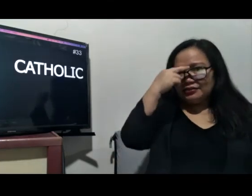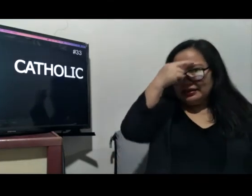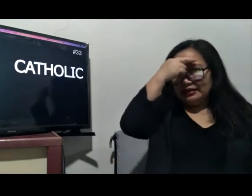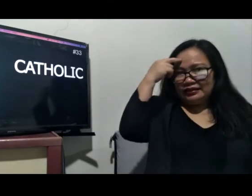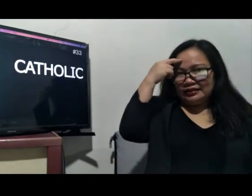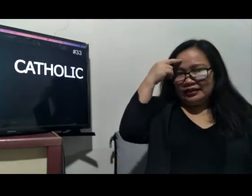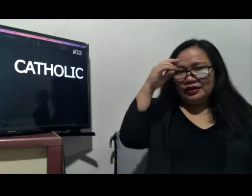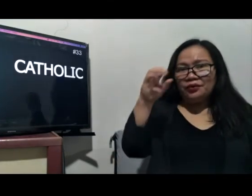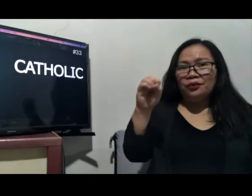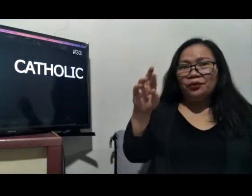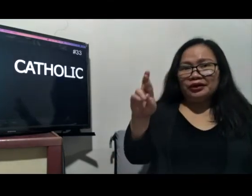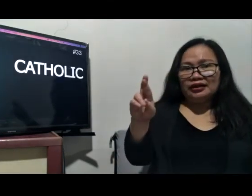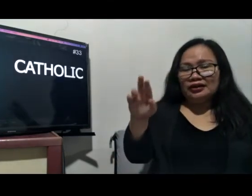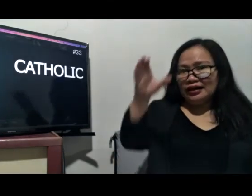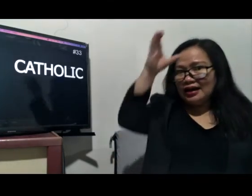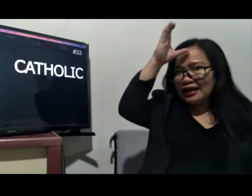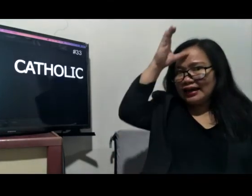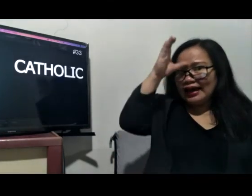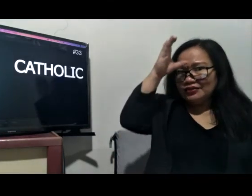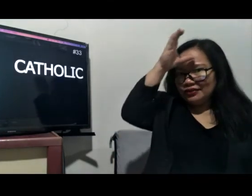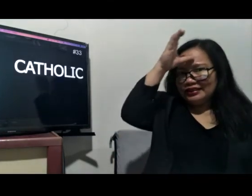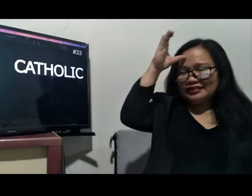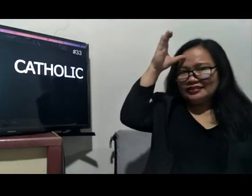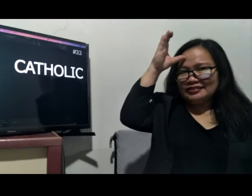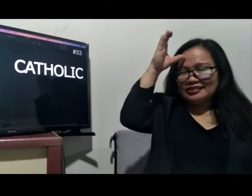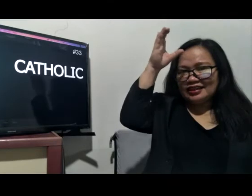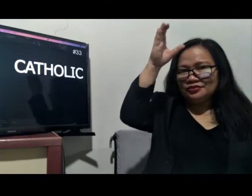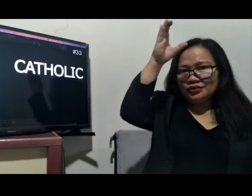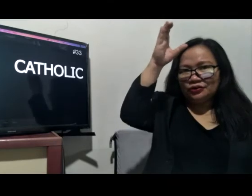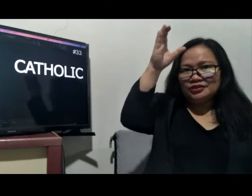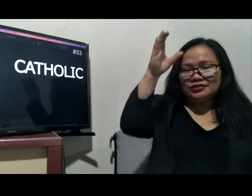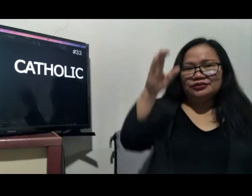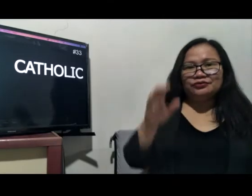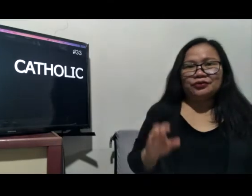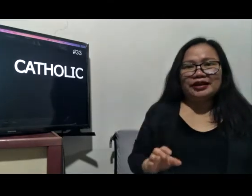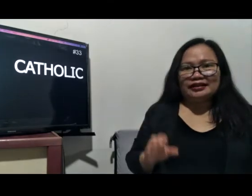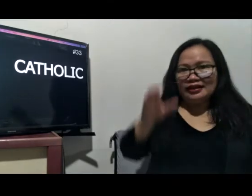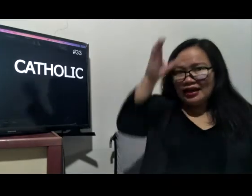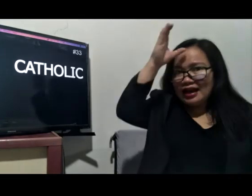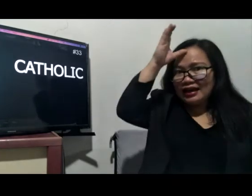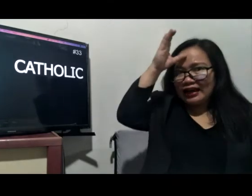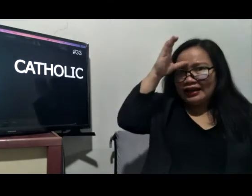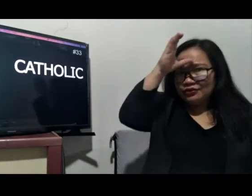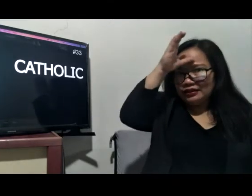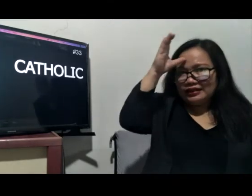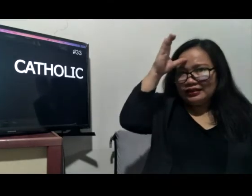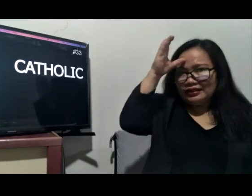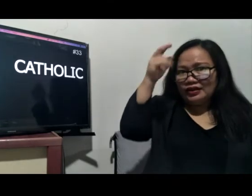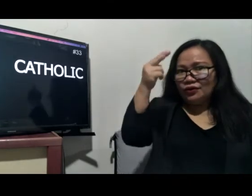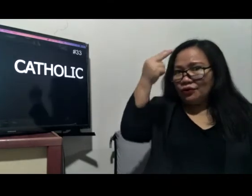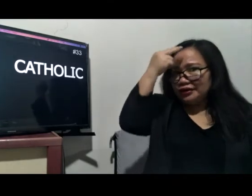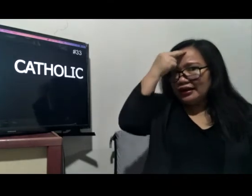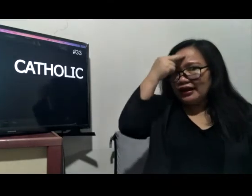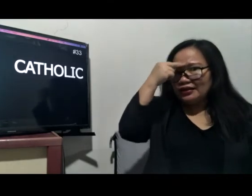Catholic or Catholic. Sign of the cross on your forehead. Catholic or